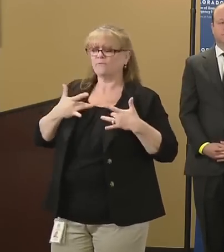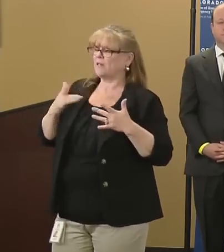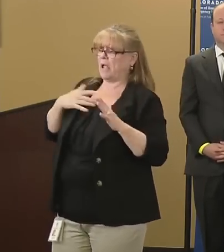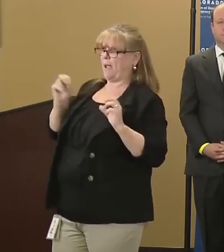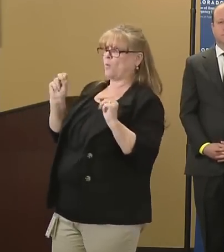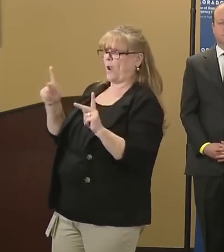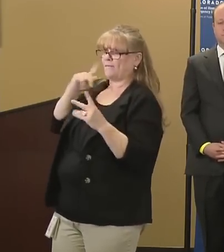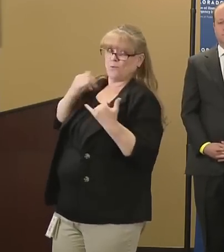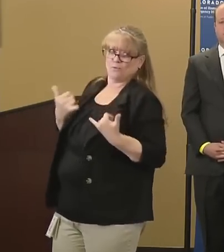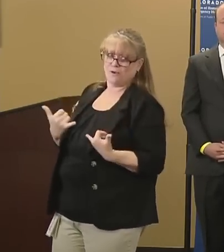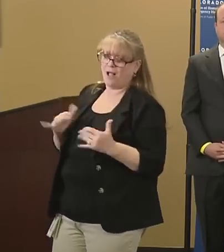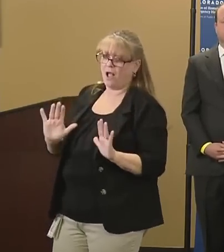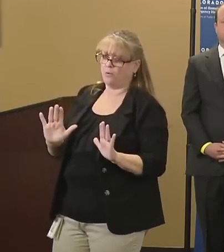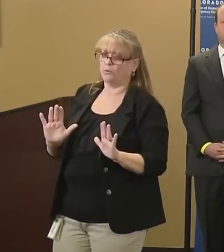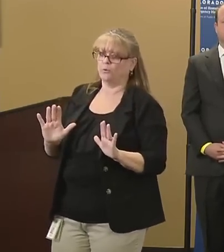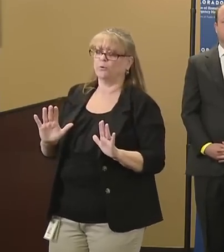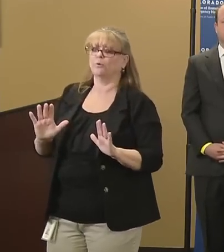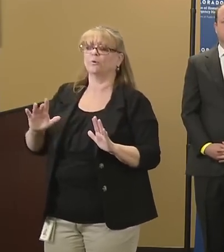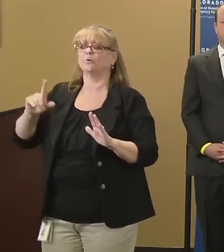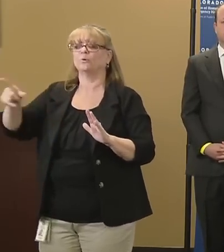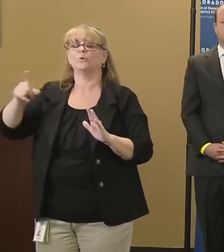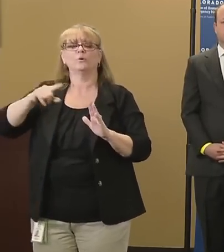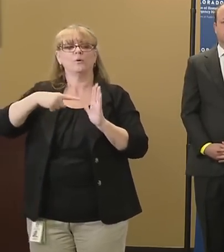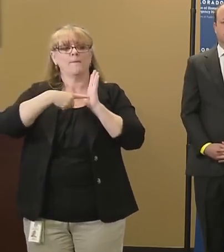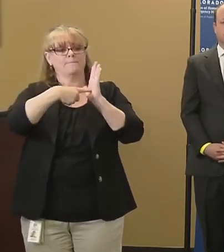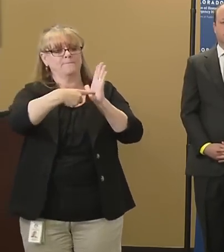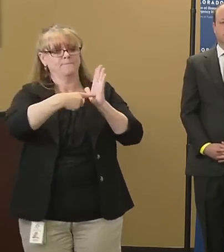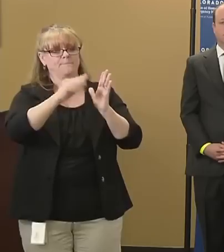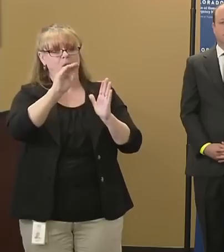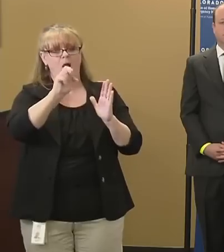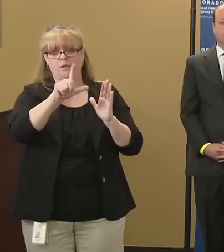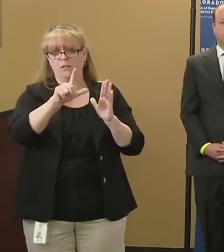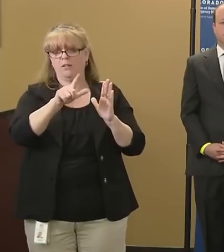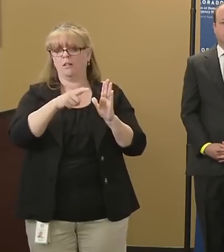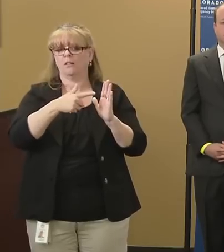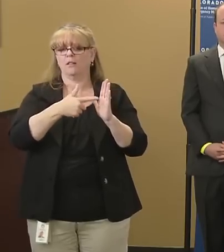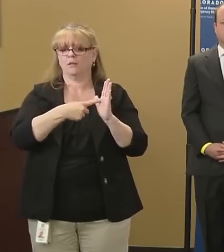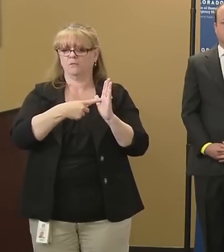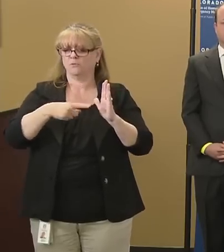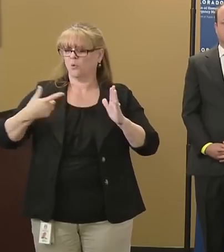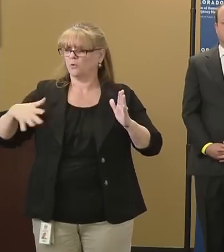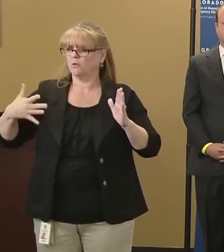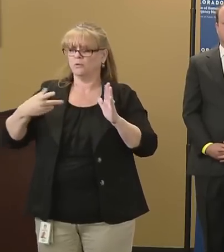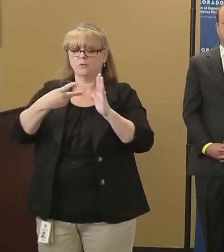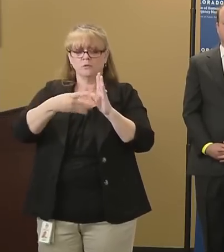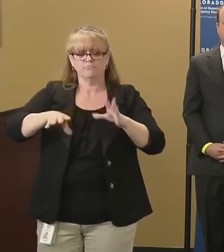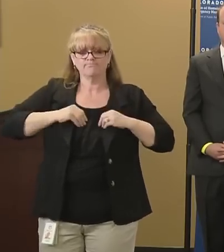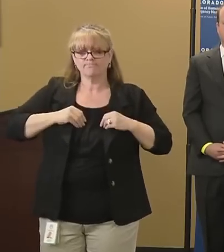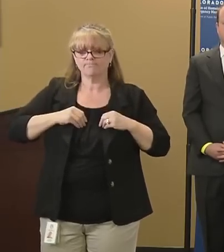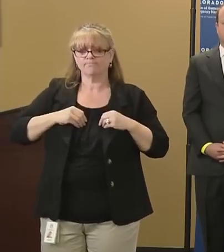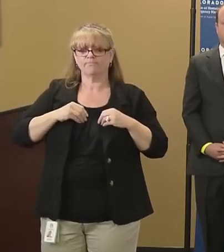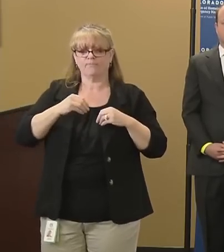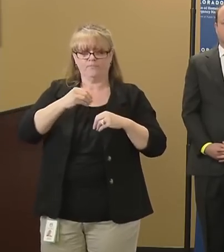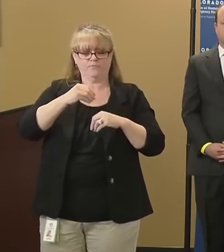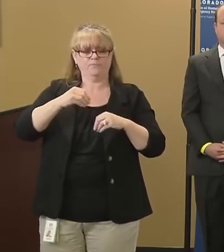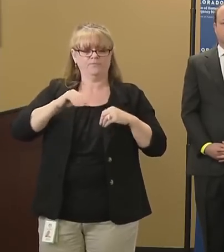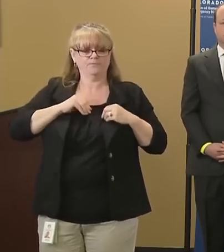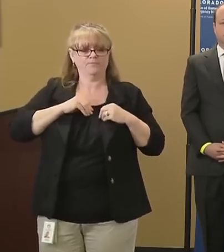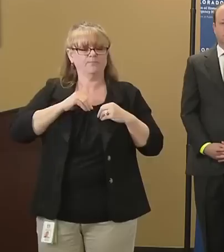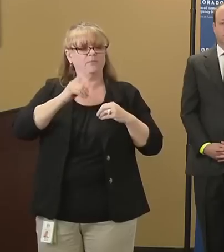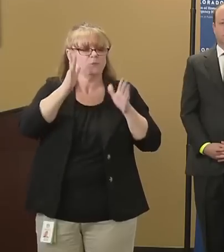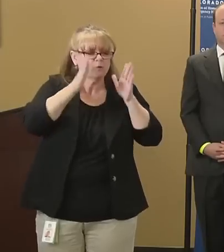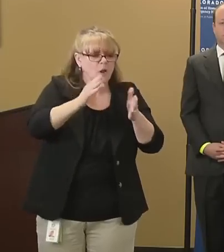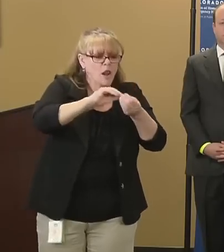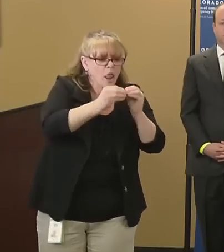accommodate 3, 4, 5 times the number of patients at the University Hospital, and I know all their hospitals have done the same. It's more than